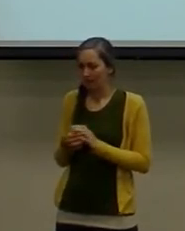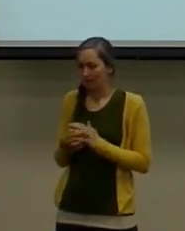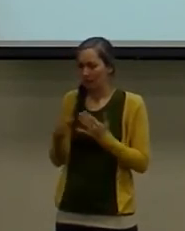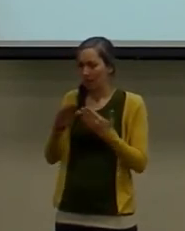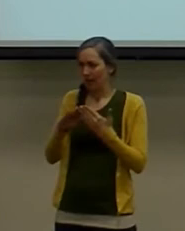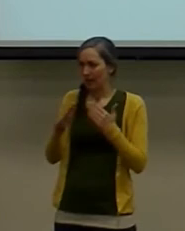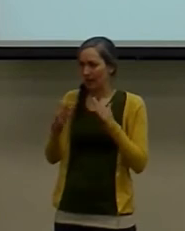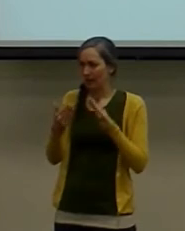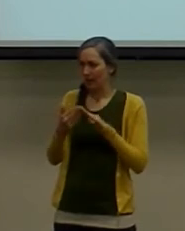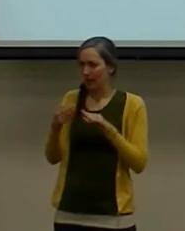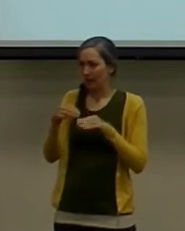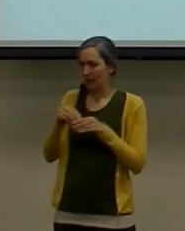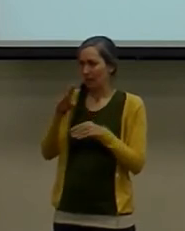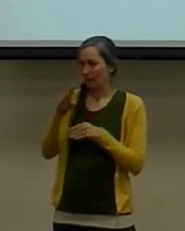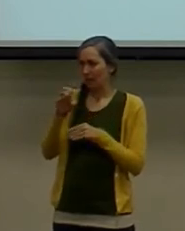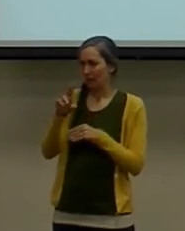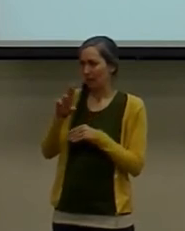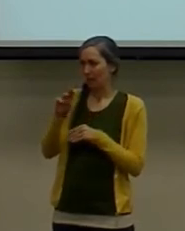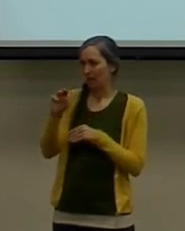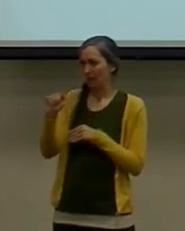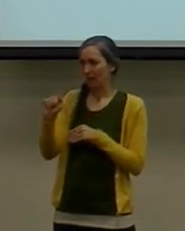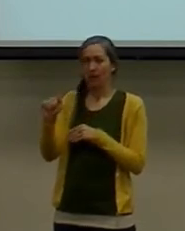town in Burma today called Yi.